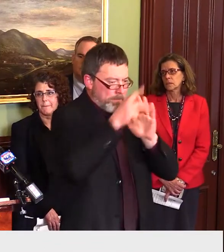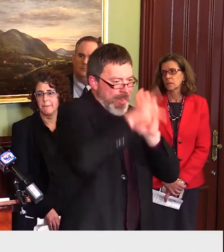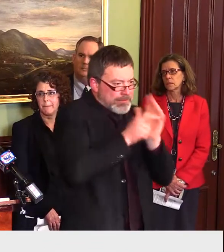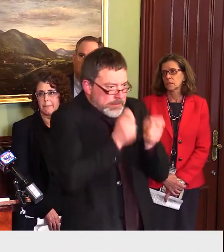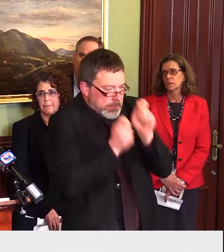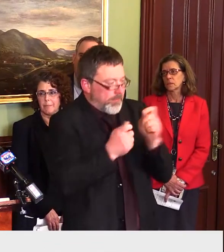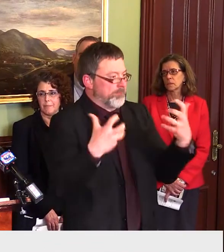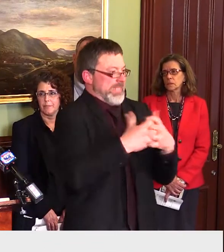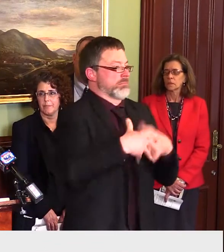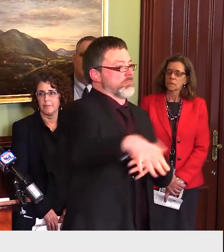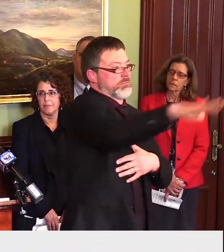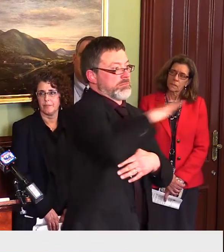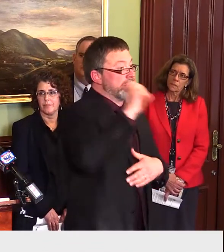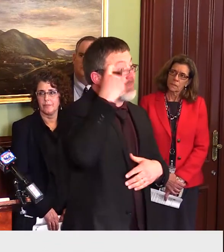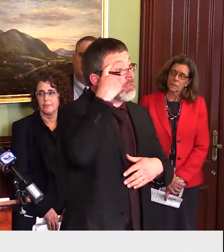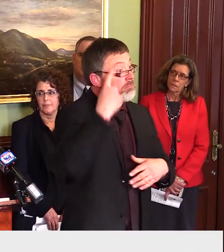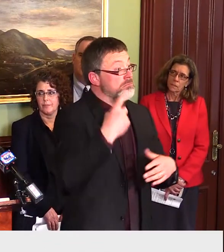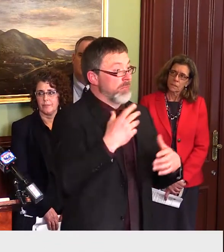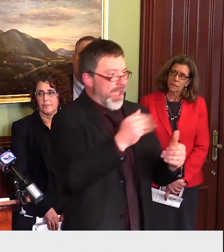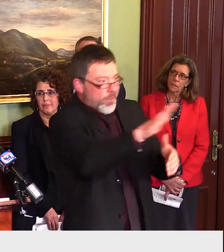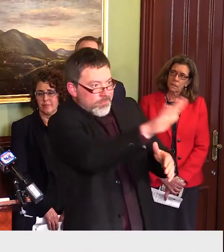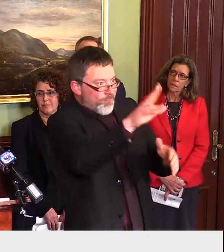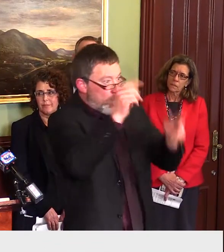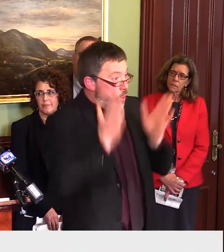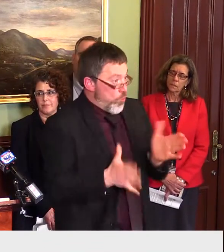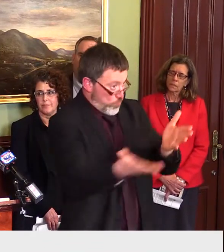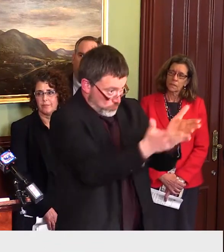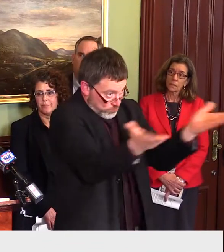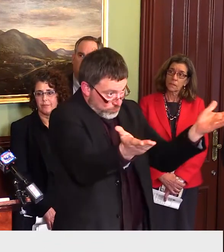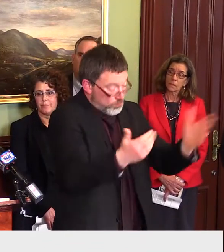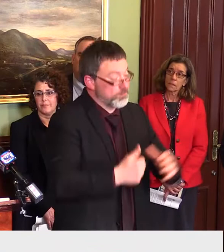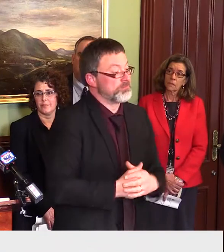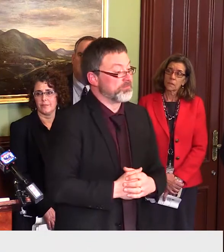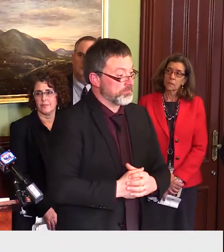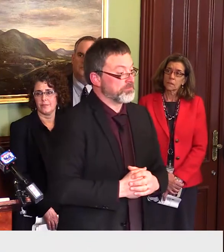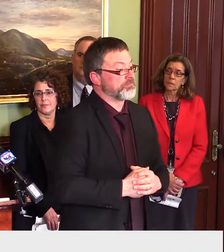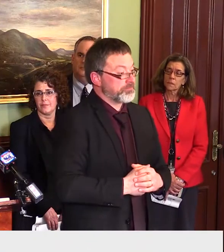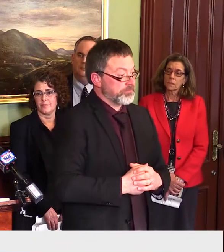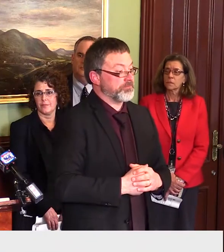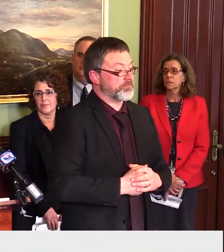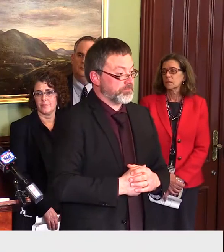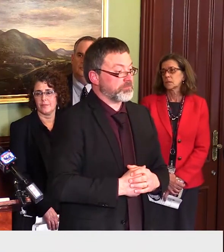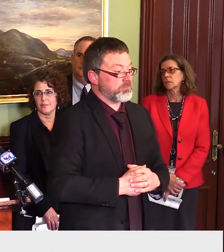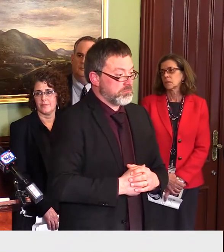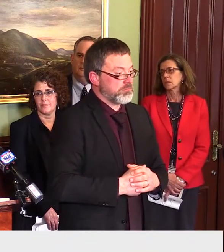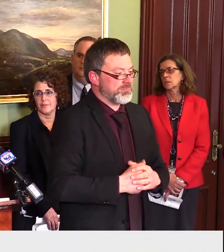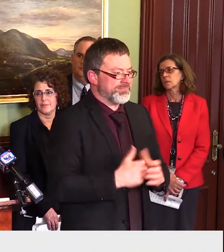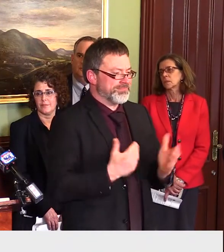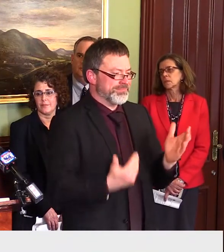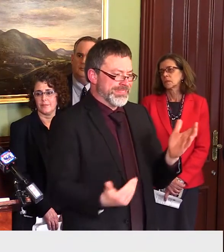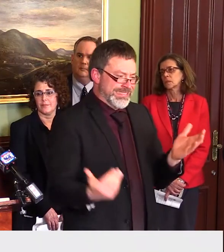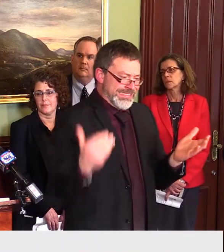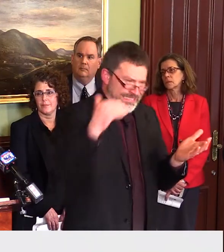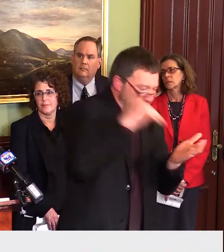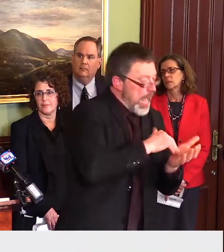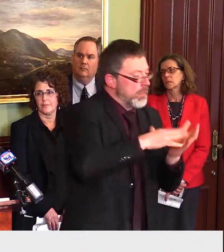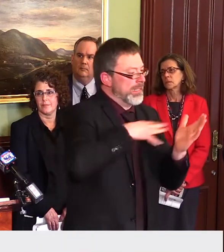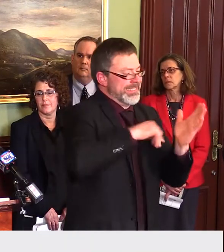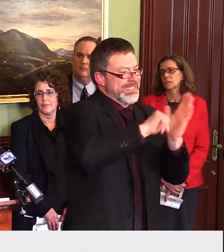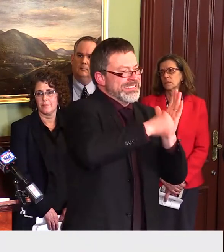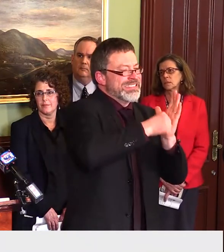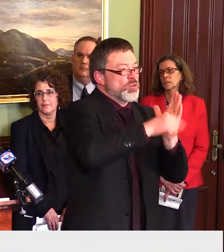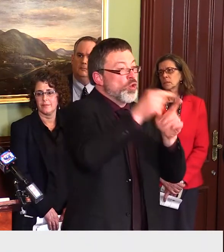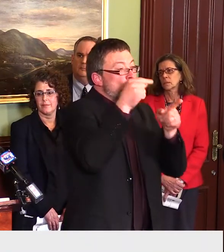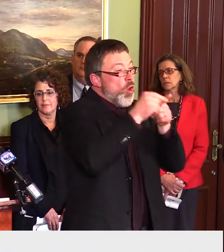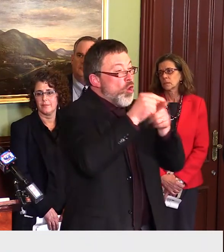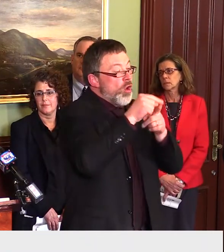distancing measures include these cancellations of mass gatherings, adjustments to the way we work. We all know